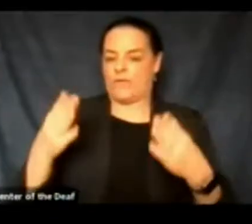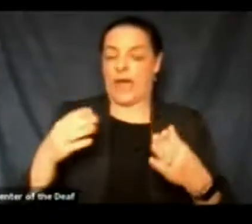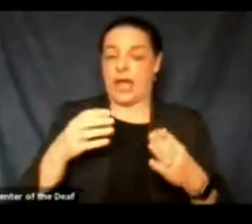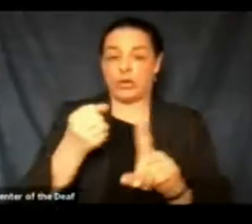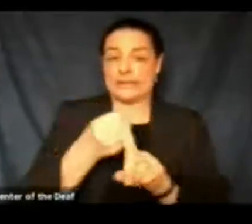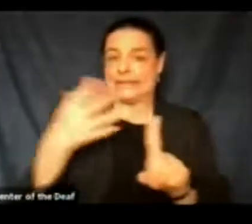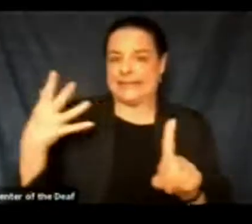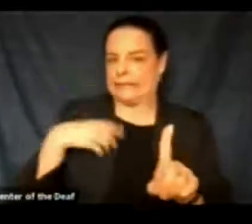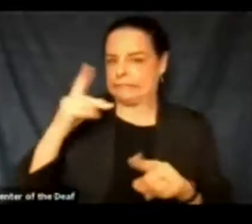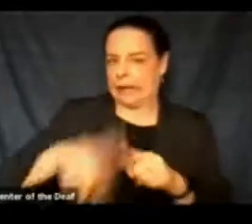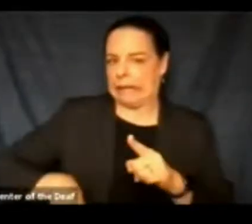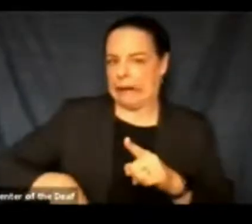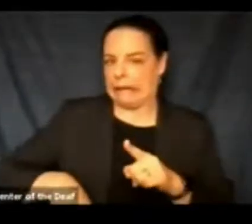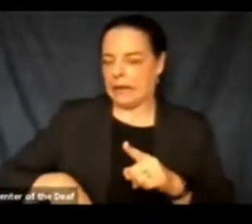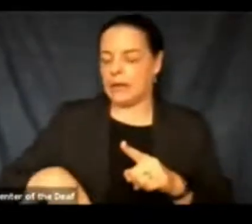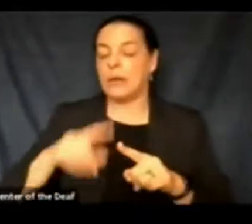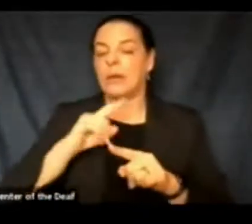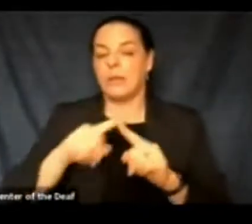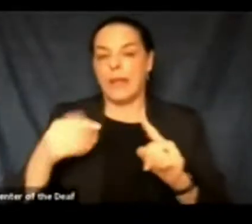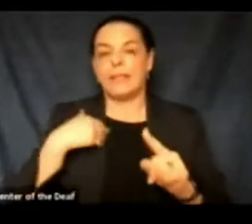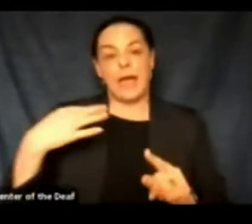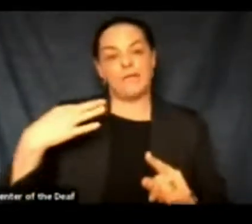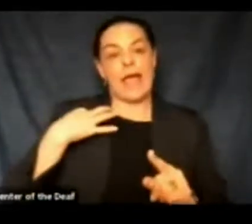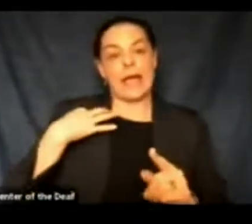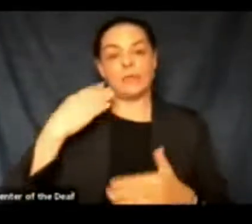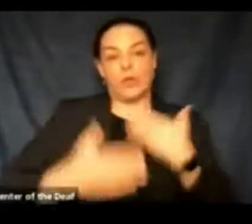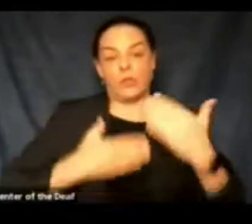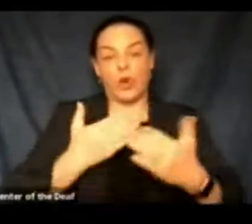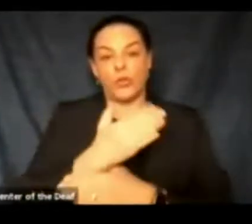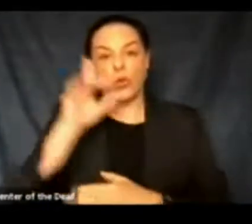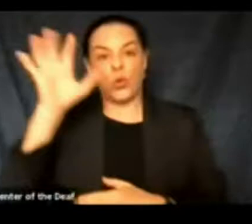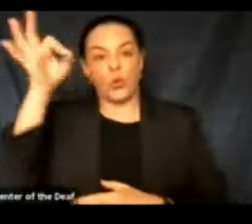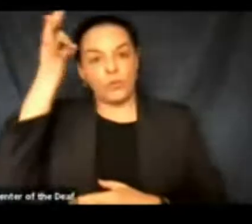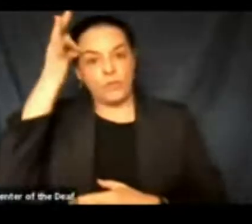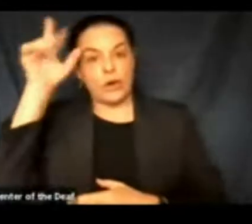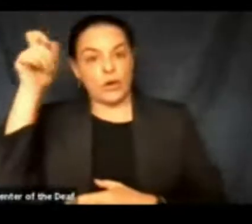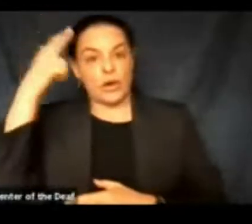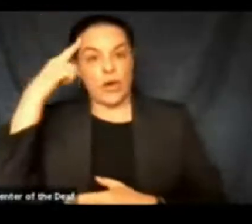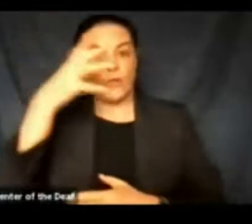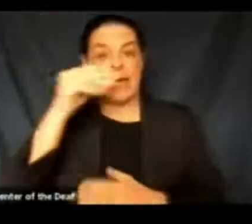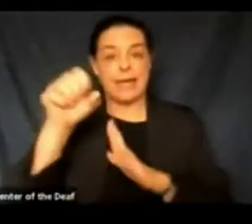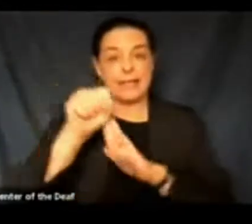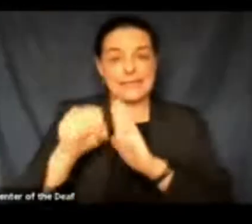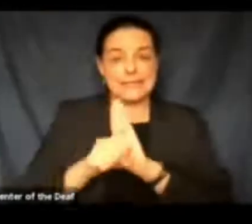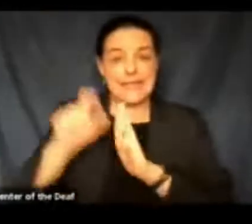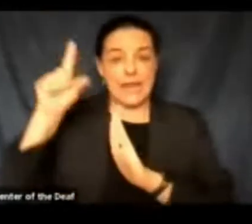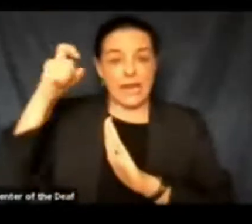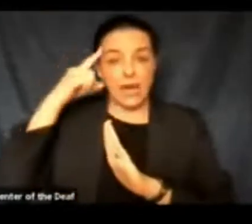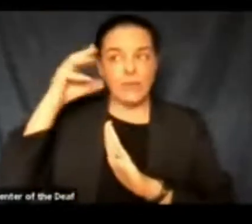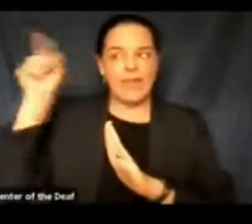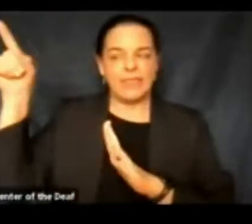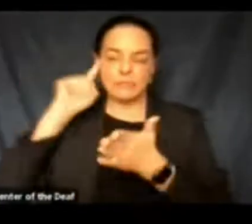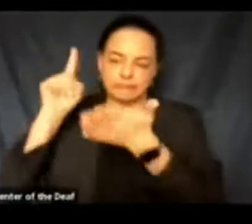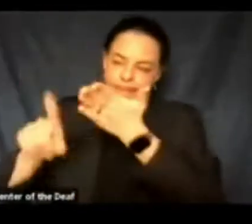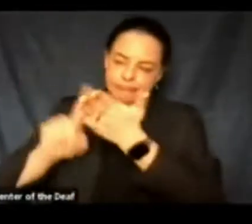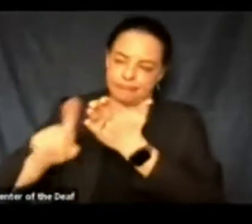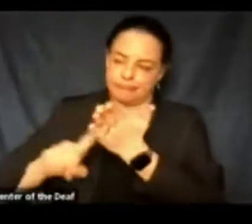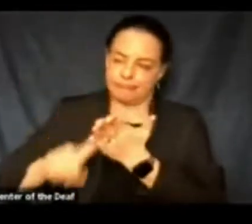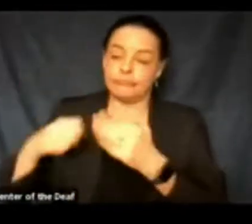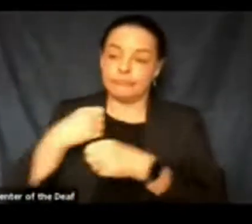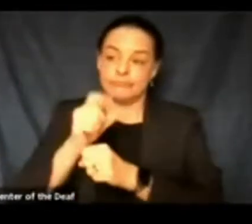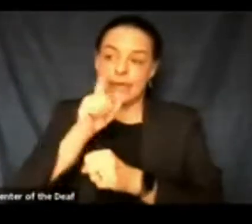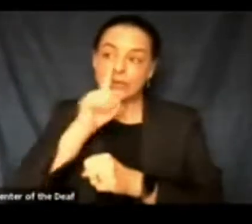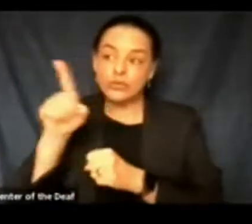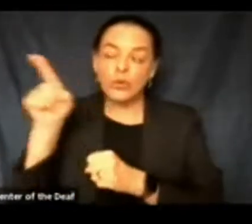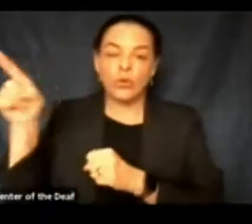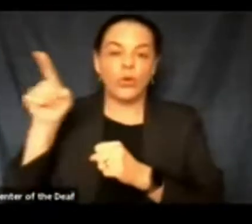but there's an application process through the federal government and the state, and then they are vetting and doing all the work to make sure they can